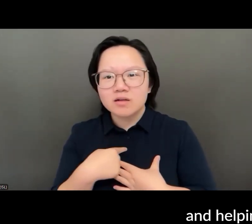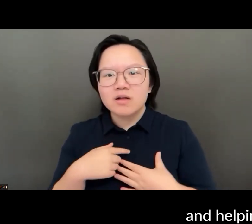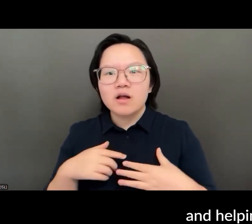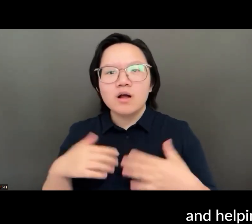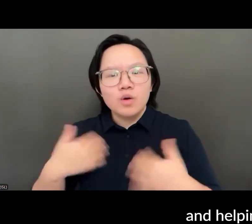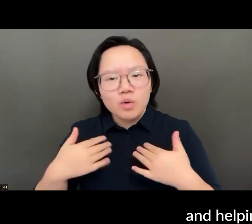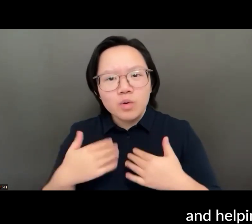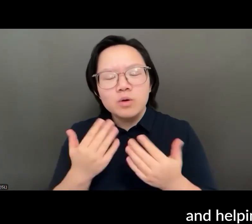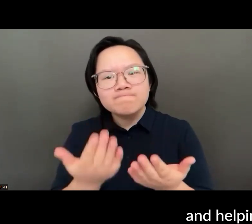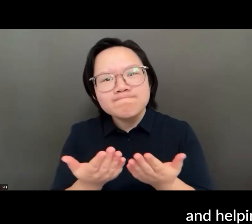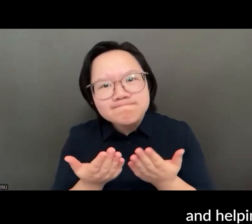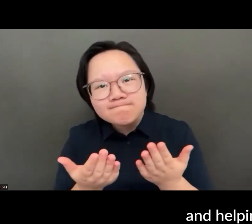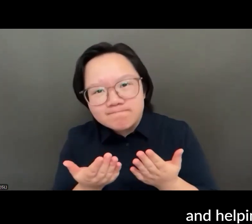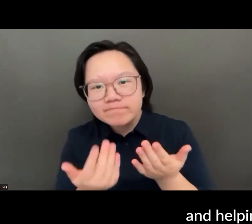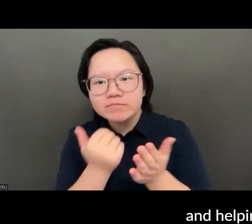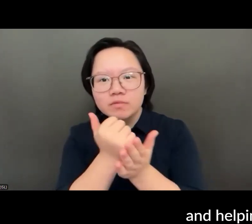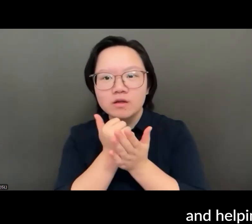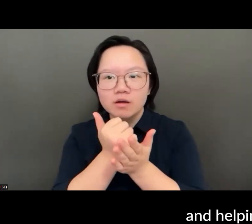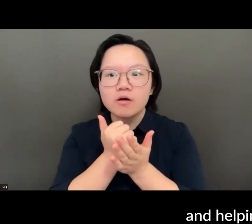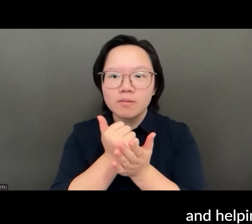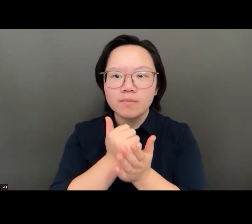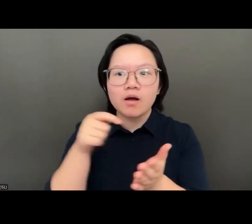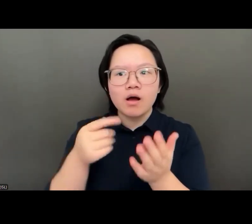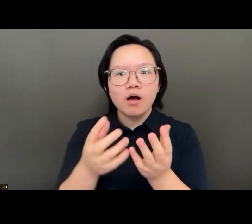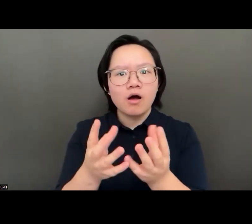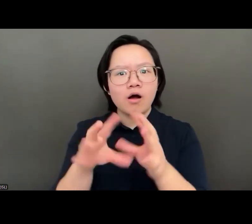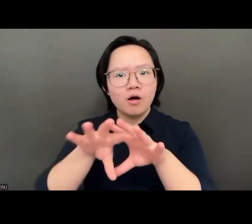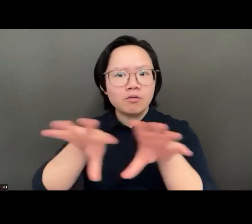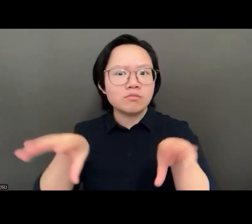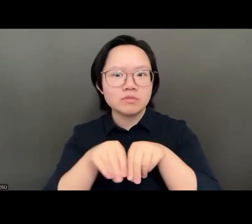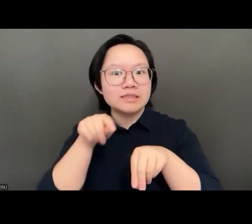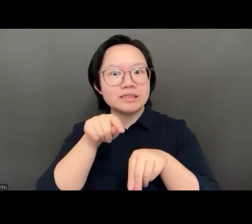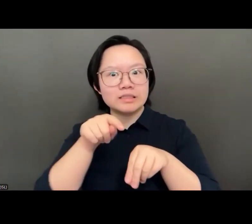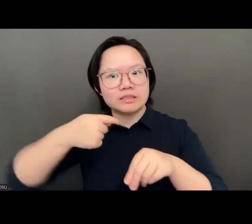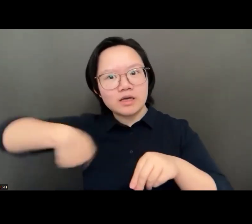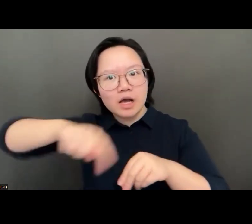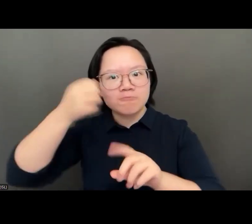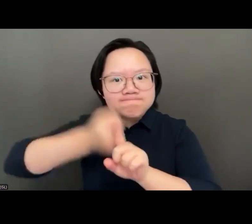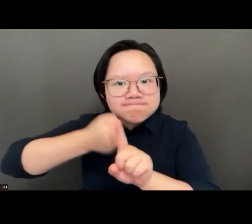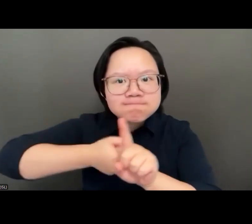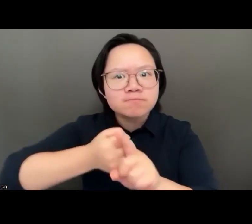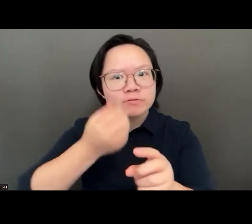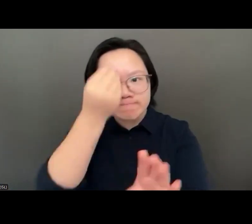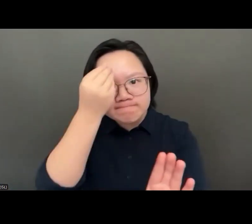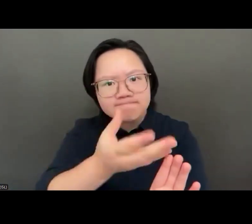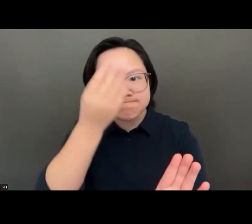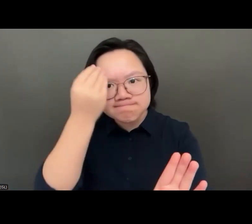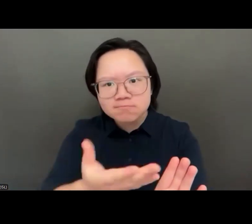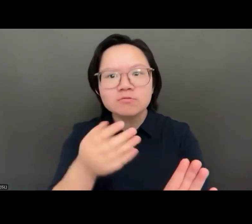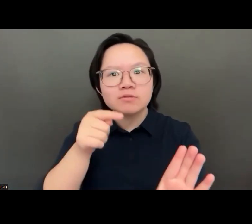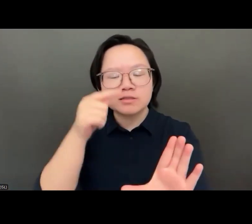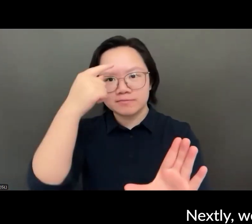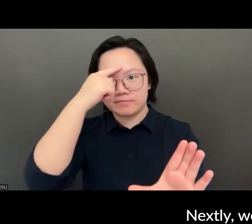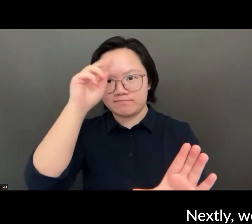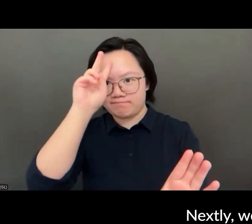helping them recognize and report the risks. That's how safeguarding becomes real, by linking it to lived